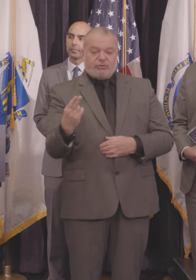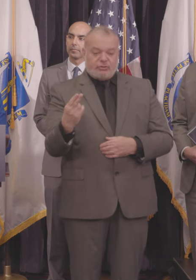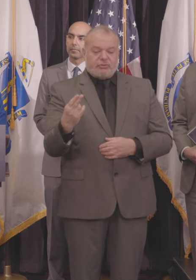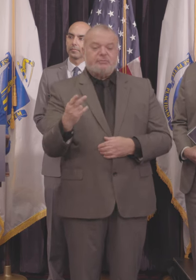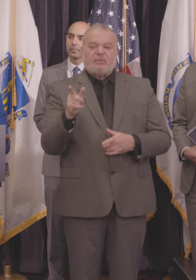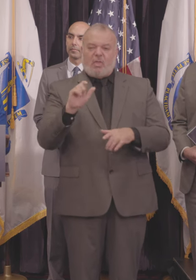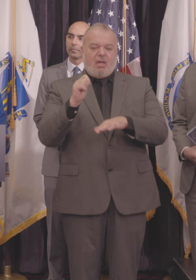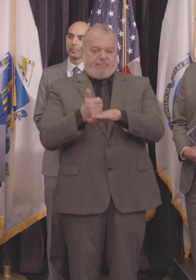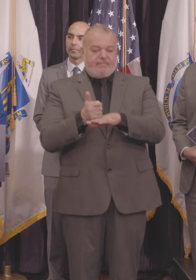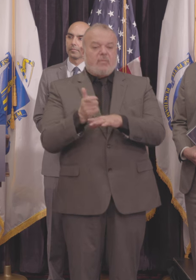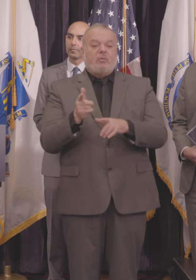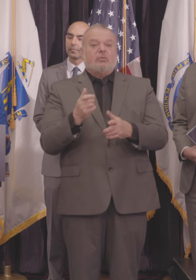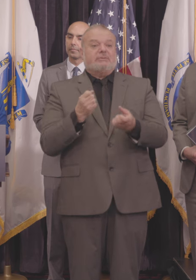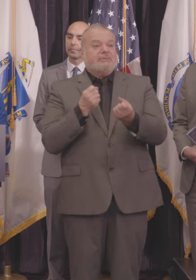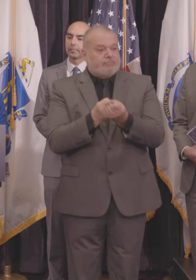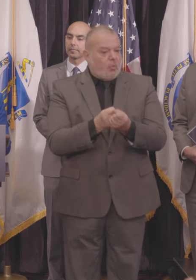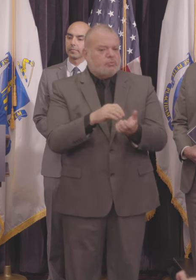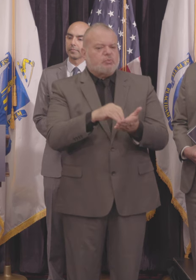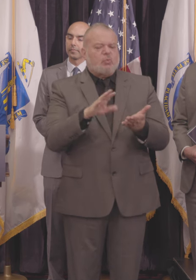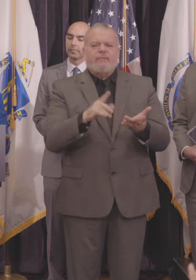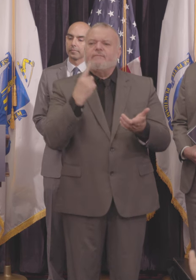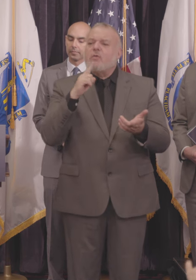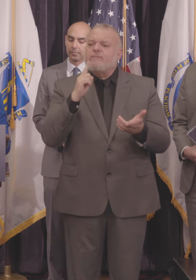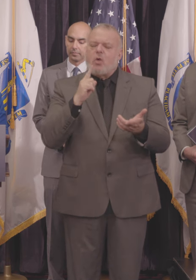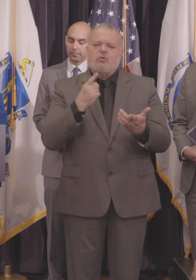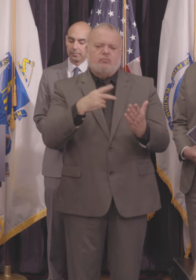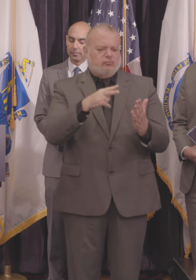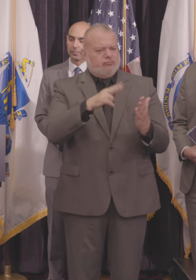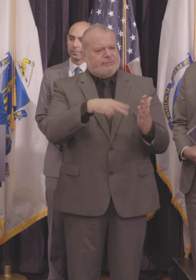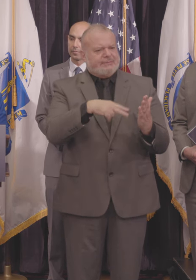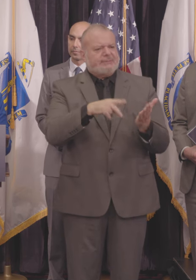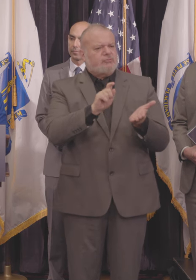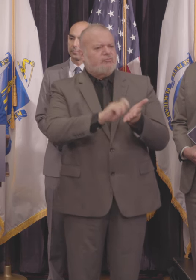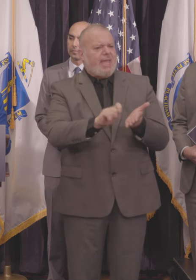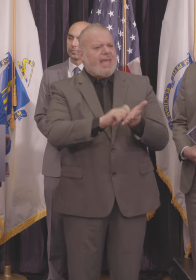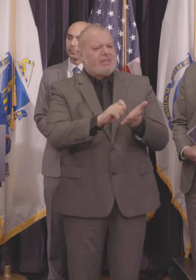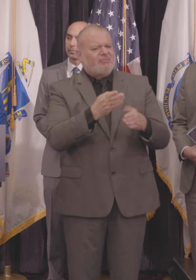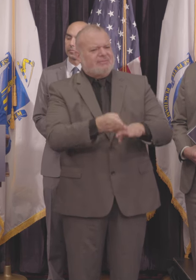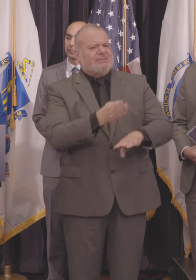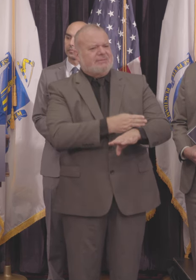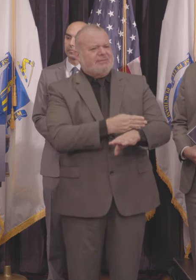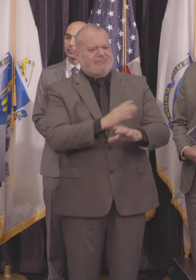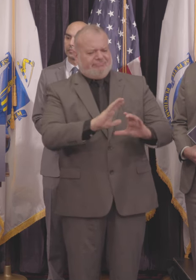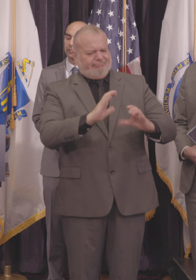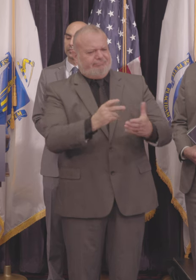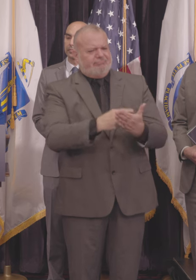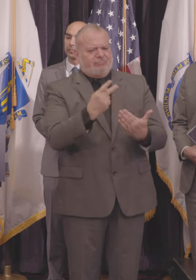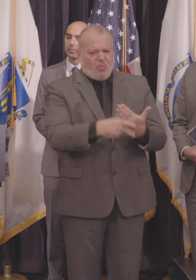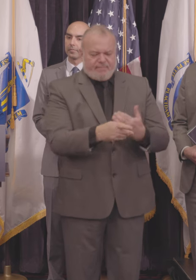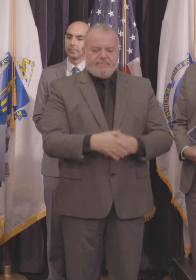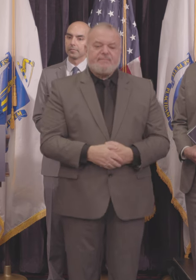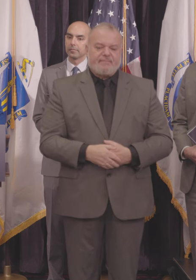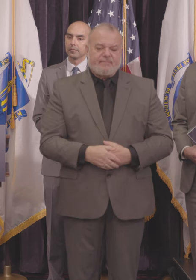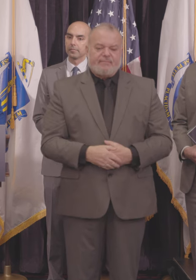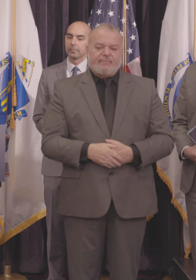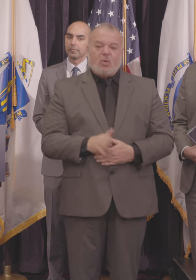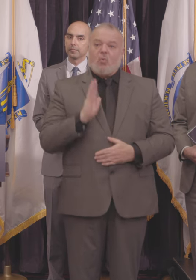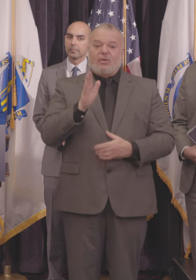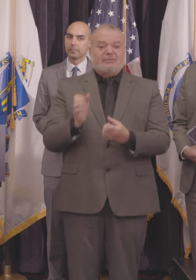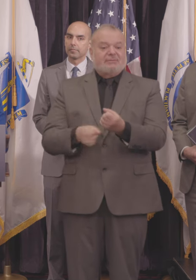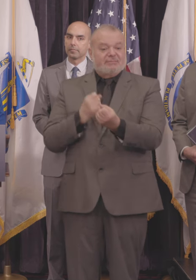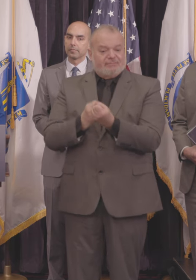small business support and fund the development of an online business front door. This will help centralize